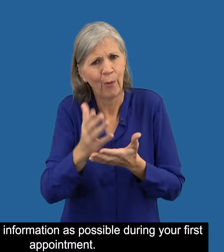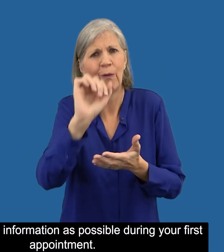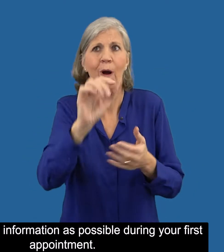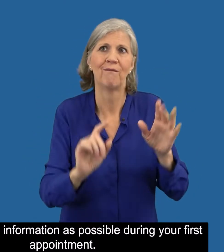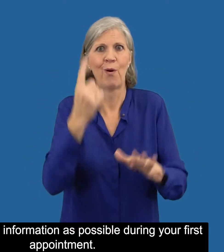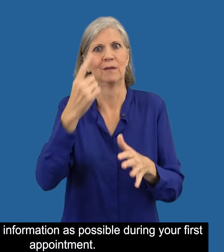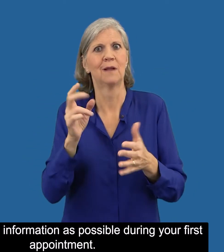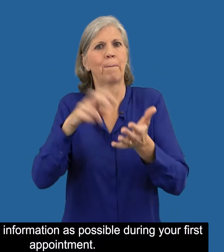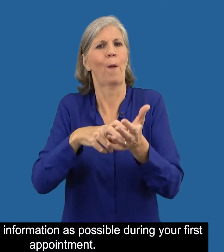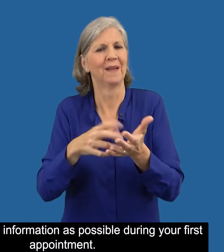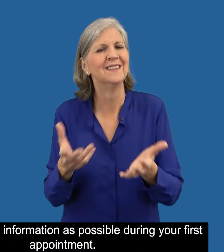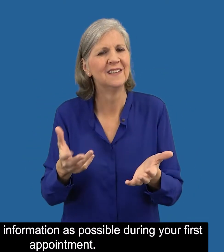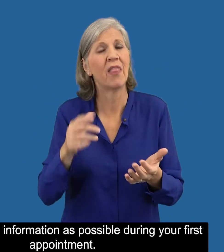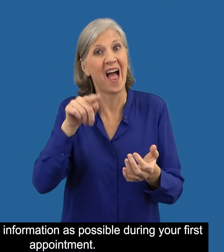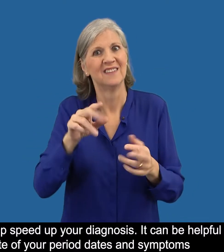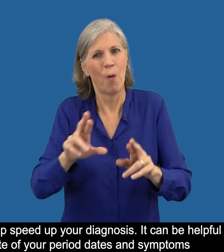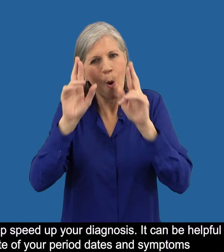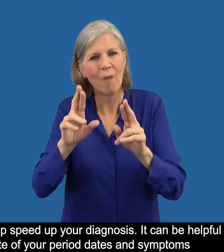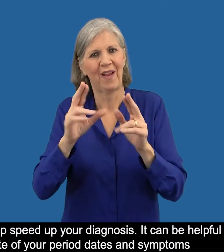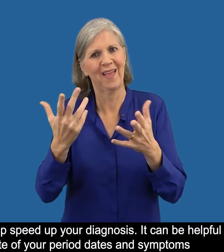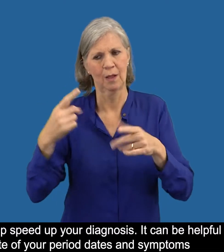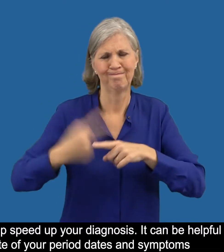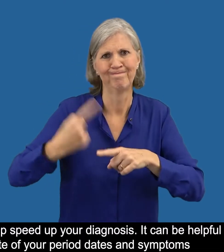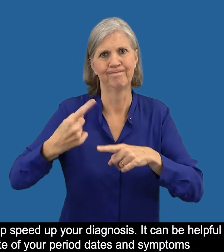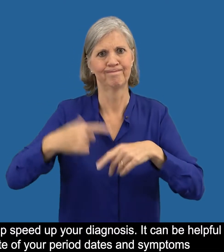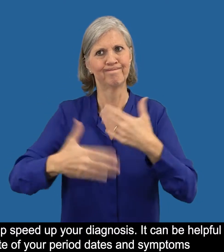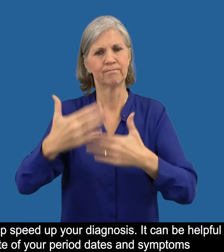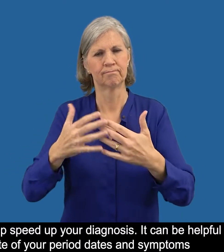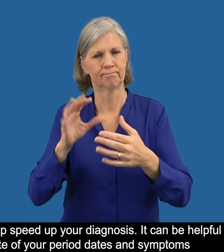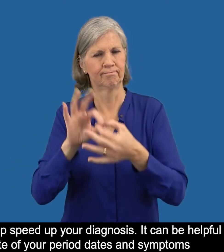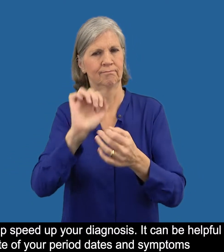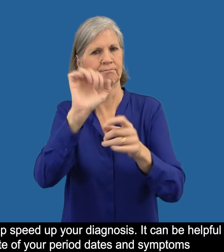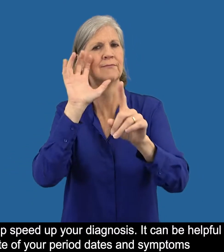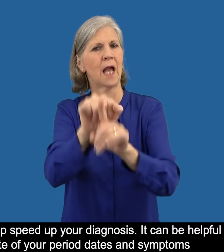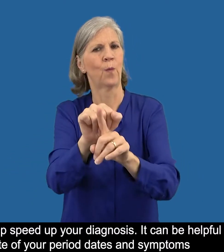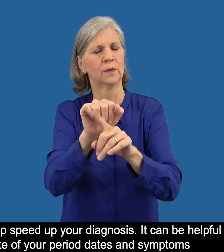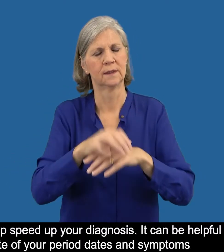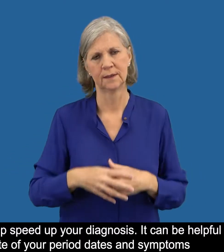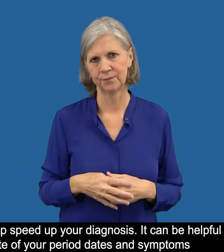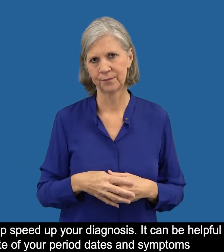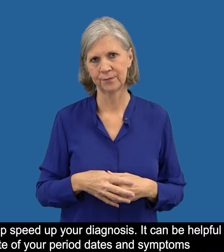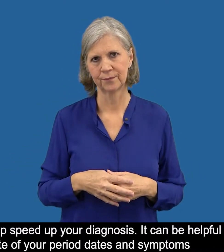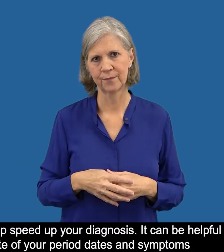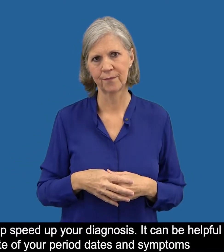possible during your first appointment. This'll hopefully speed up your diagnosis.